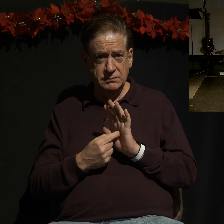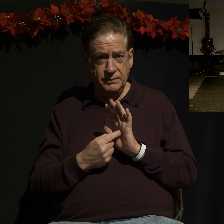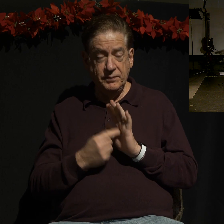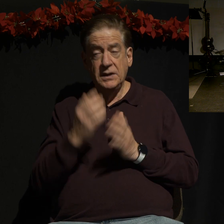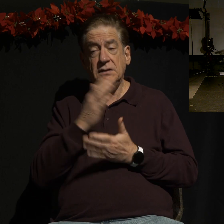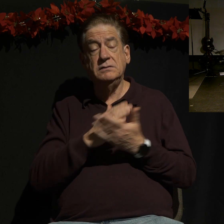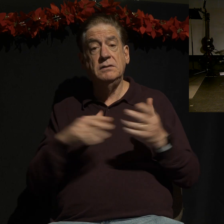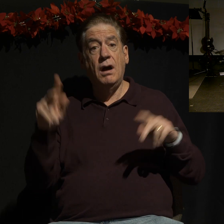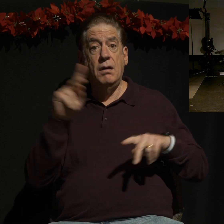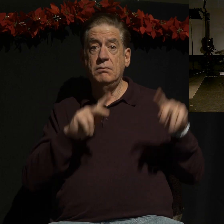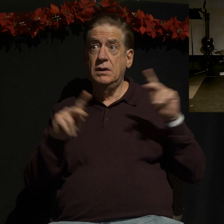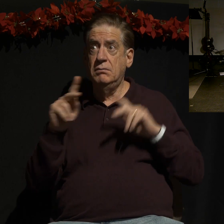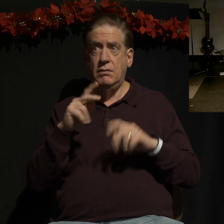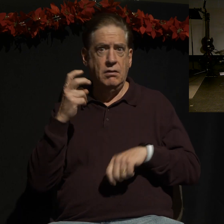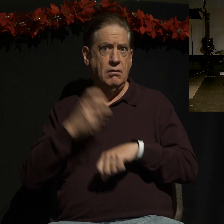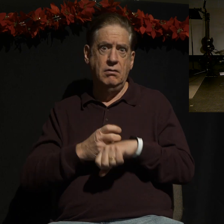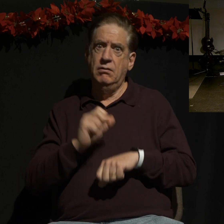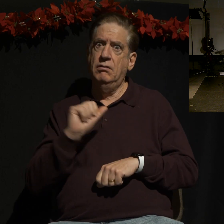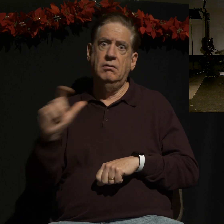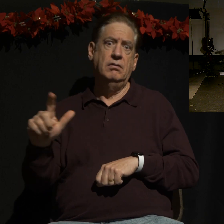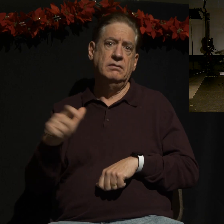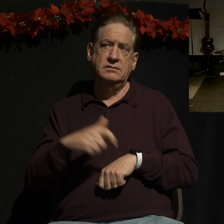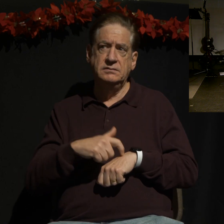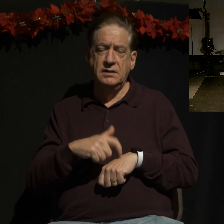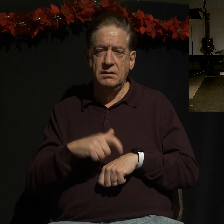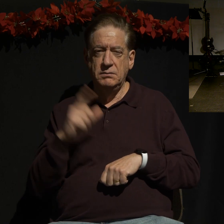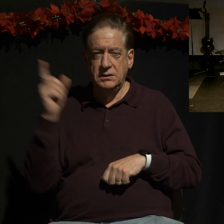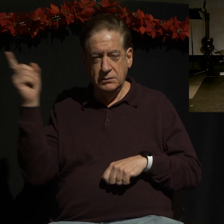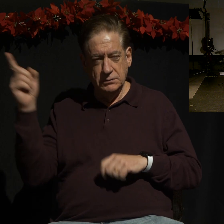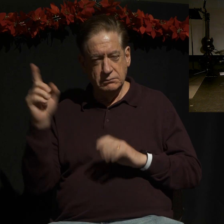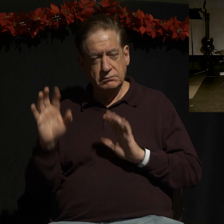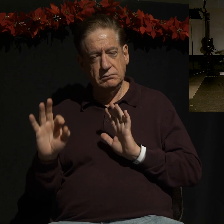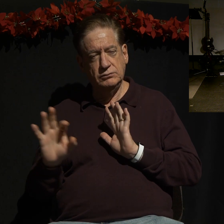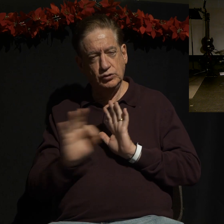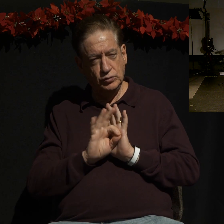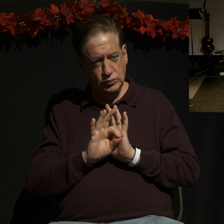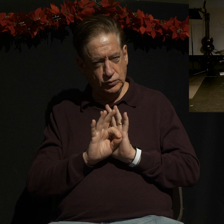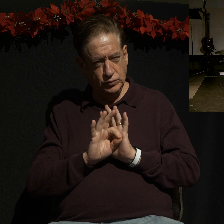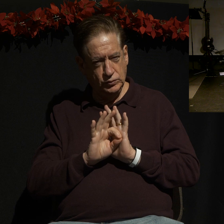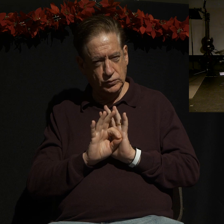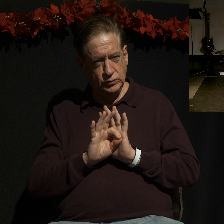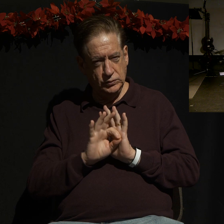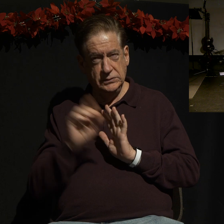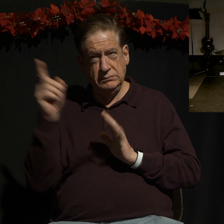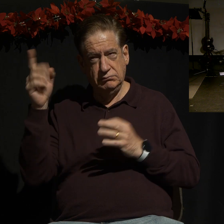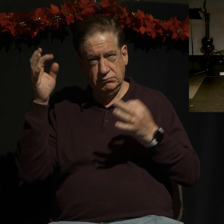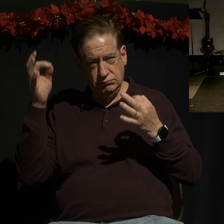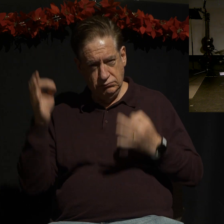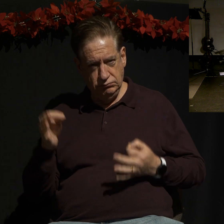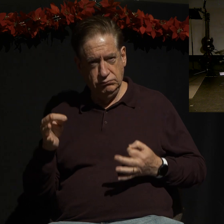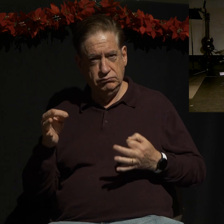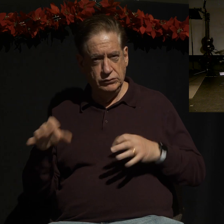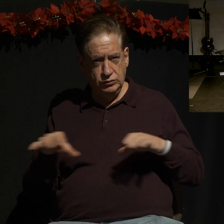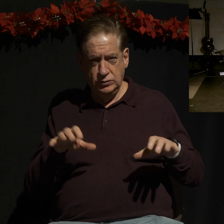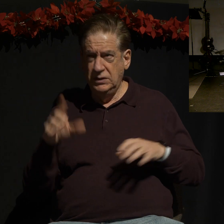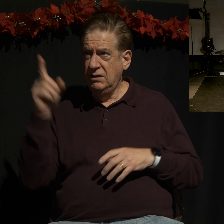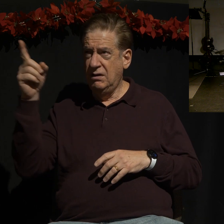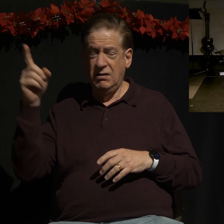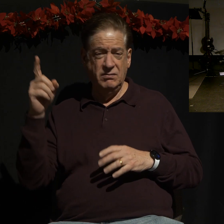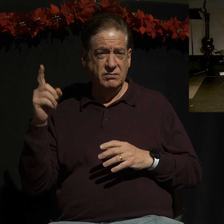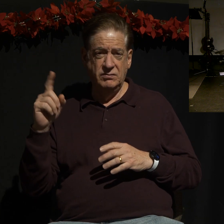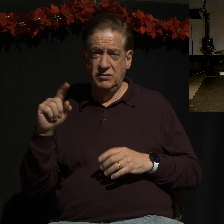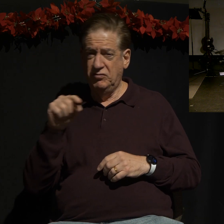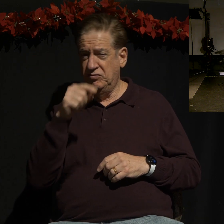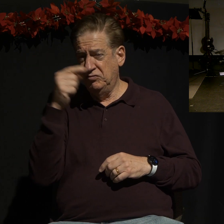some people, it's hard all the time. He's choosing to do this. He's got prime seats, right? He's